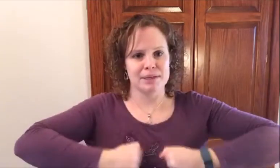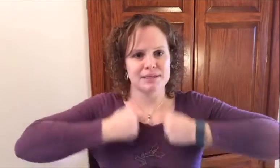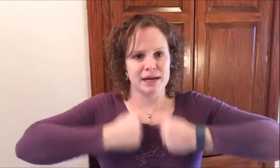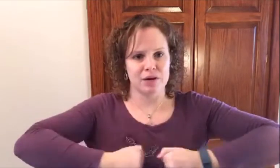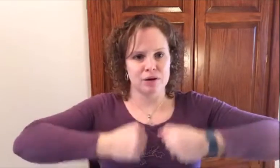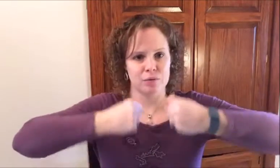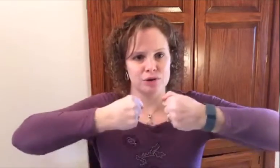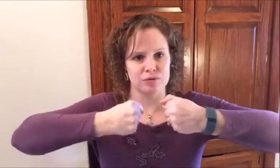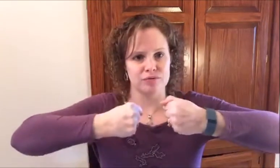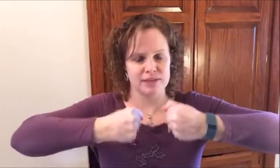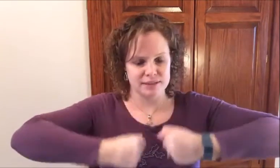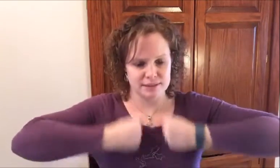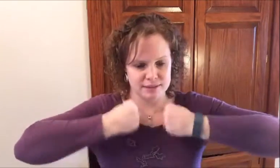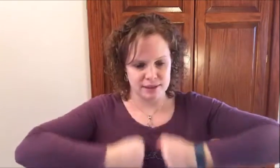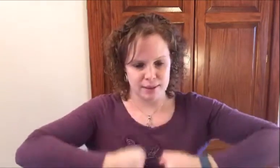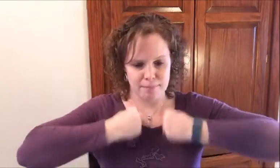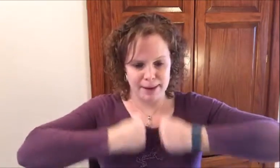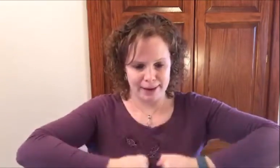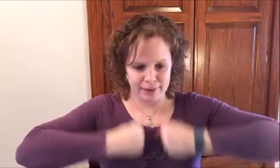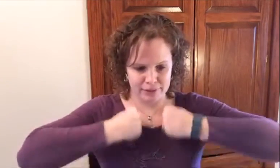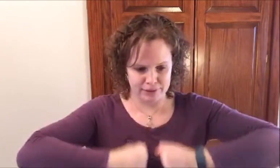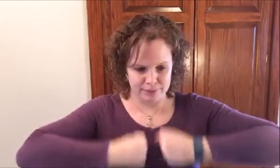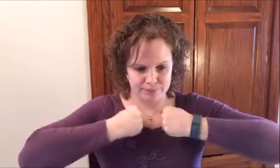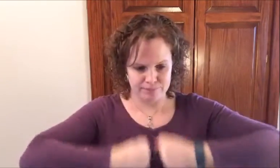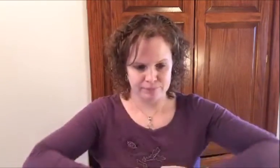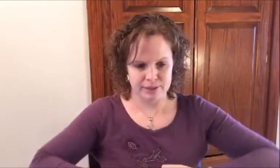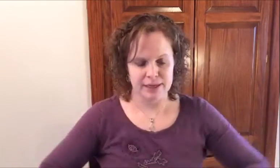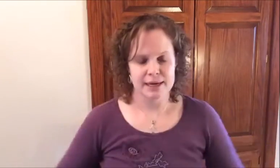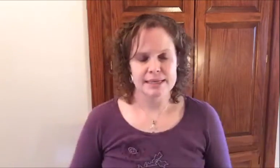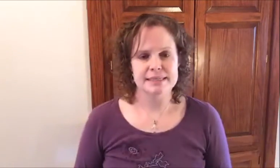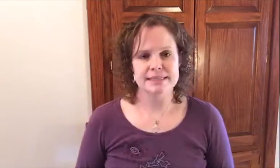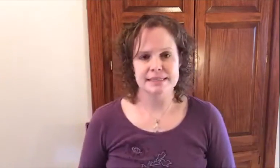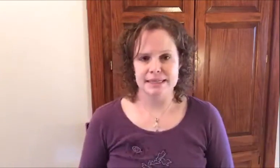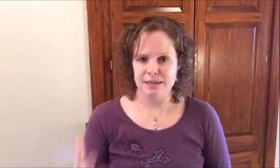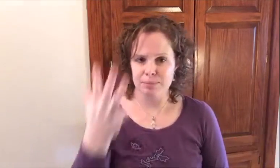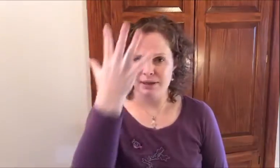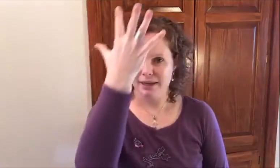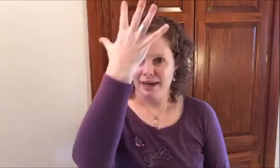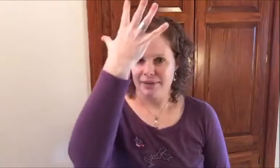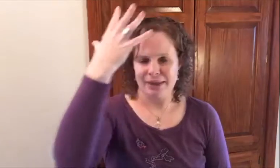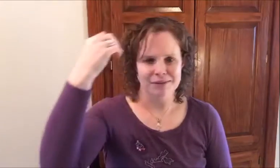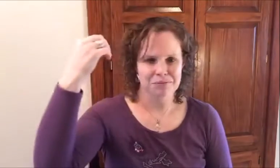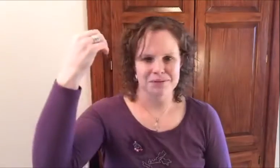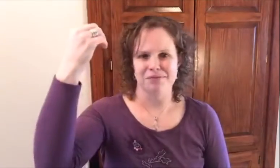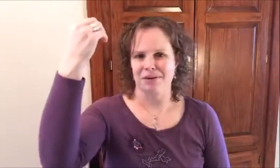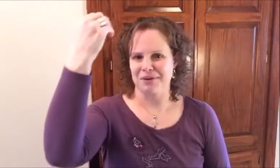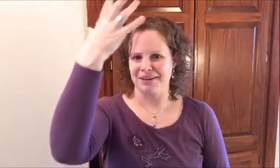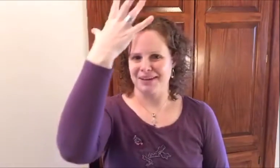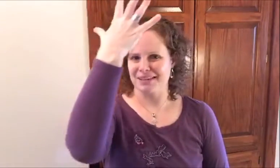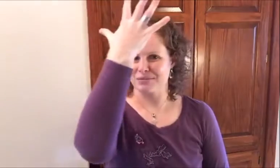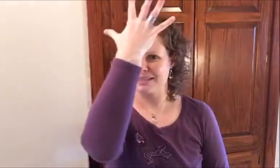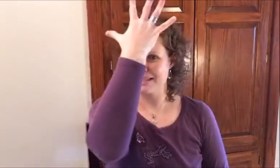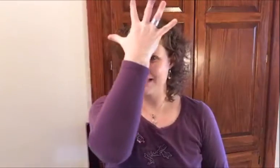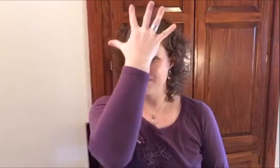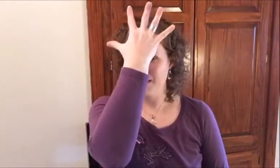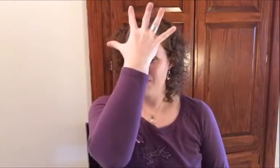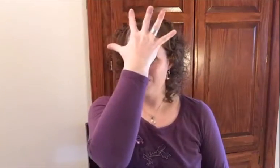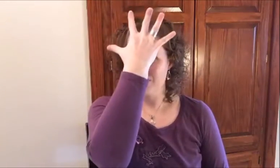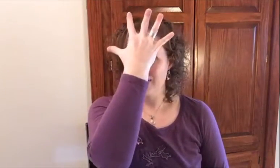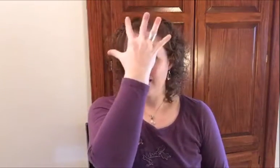and down with your fist. Bath. Sleep, and this one's a fun one. I like this one. Sleep, you just take